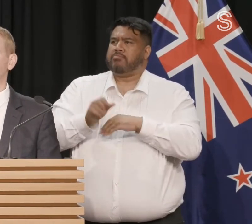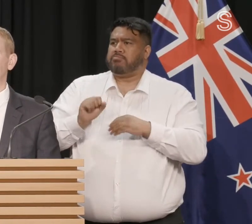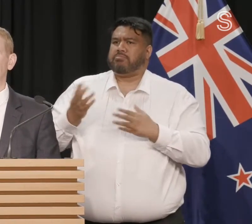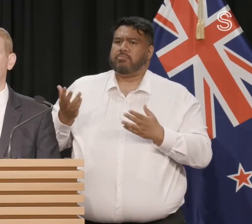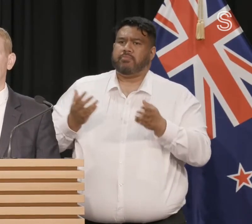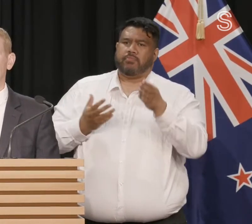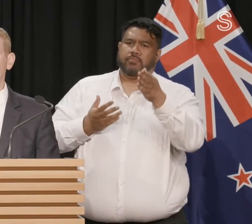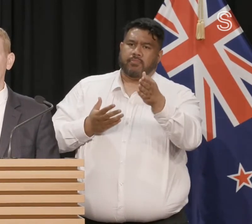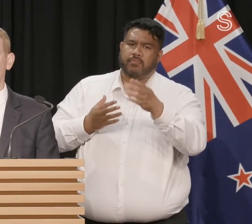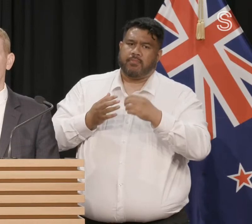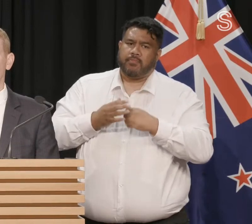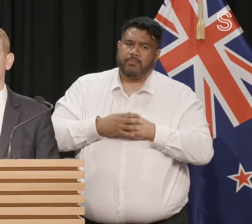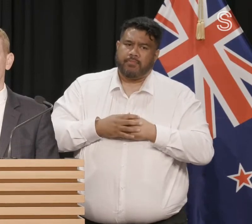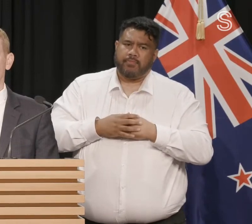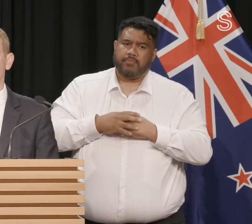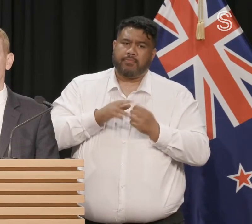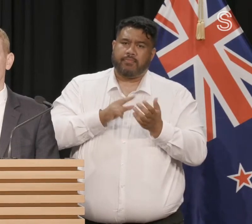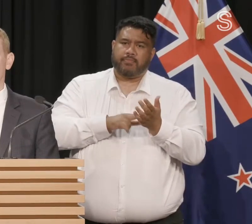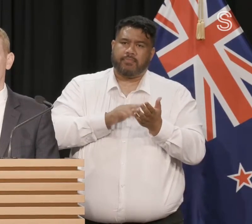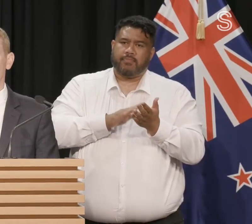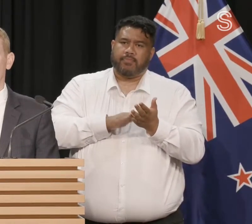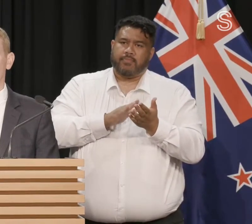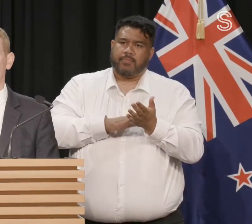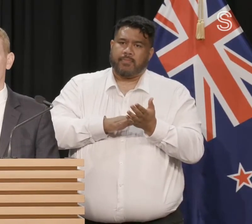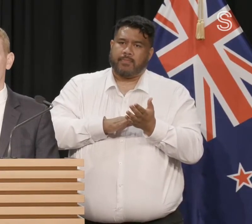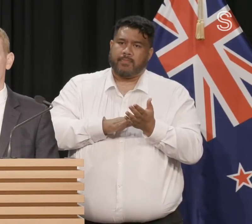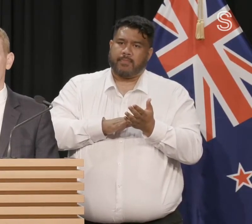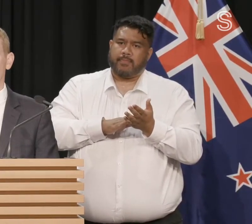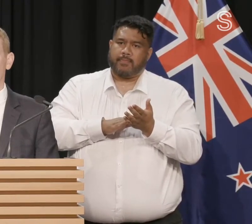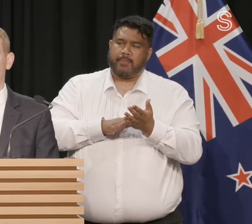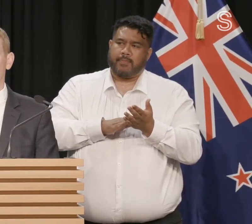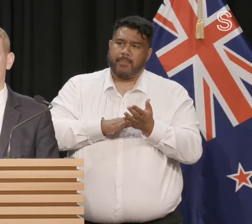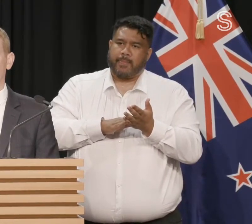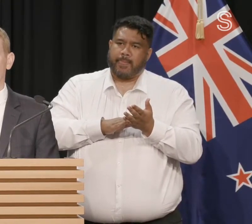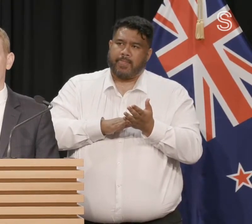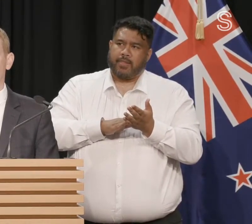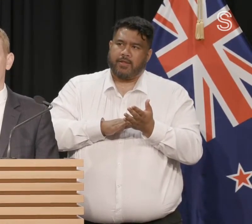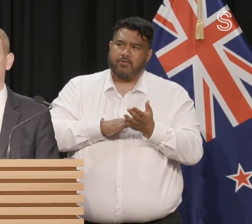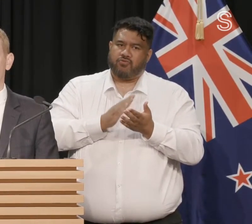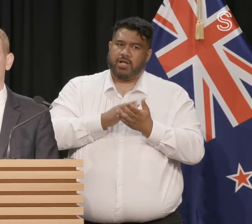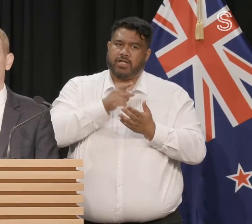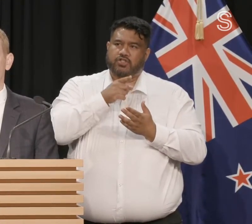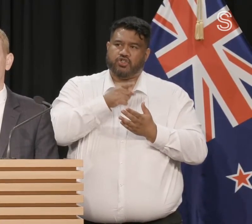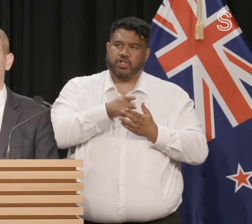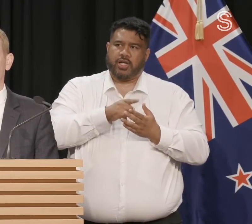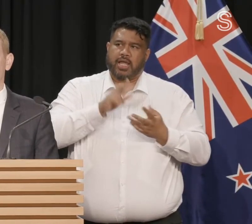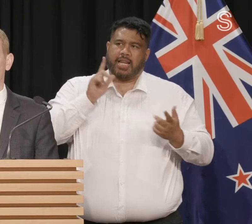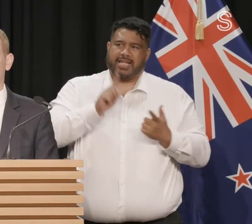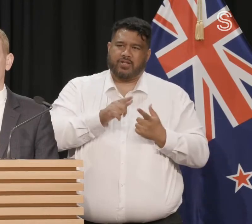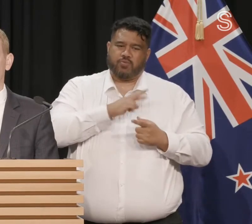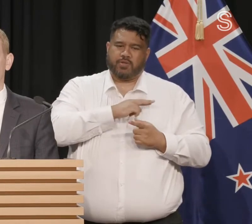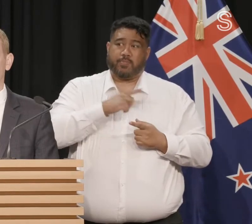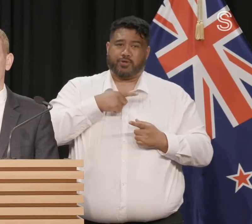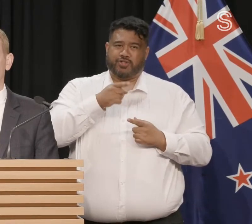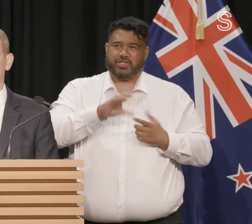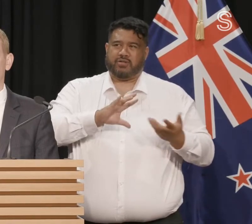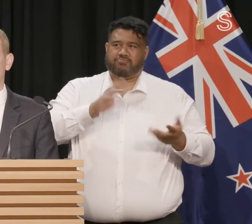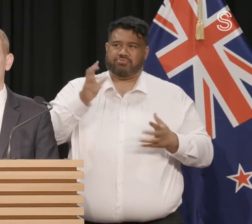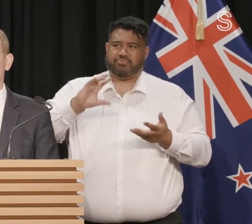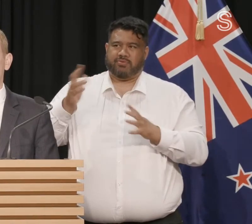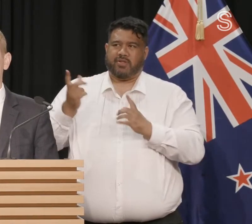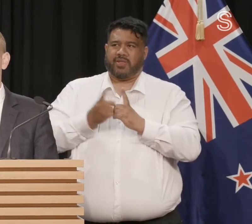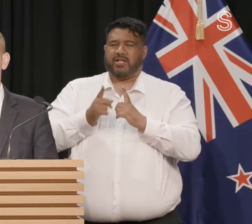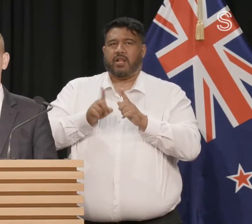this Nanaia Mahuta losing local government? Is this an admission that she bungled three waters? It's a very deeply unpopular policy.